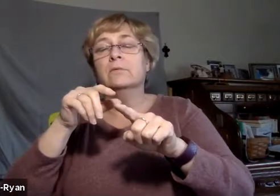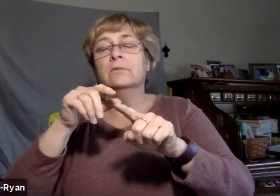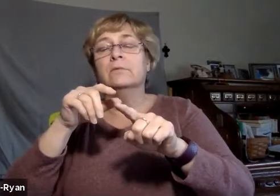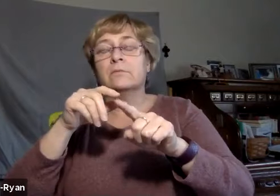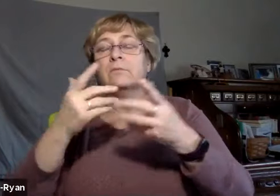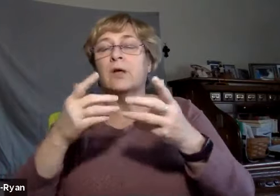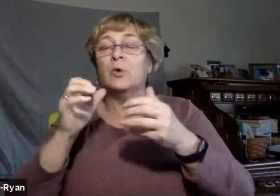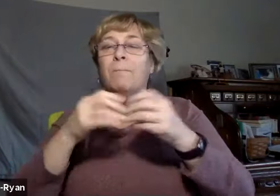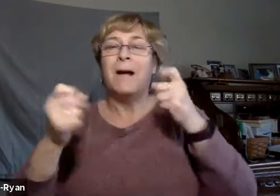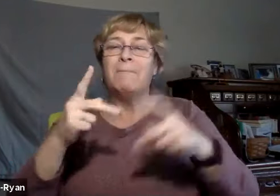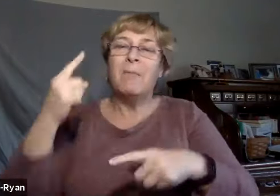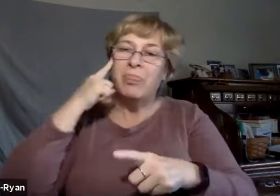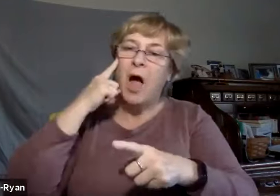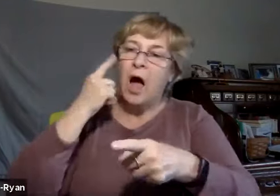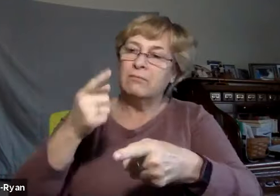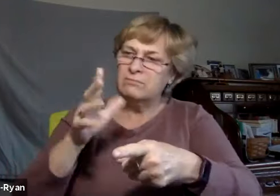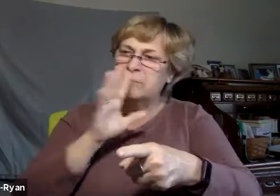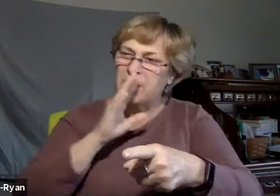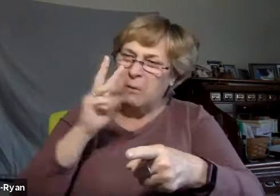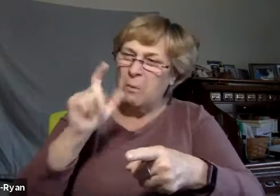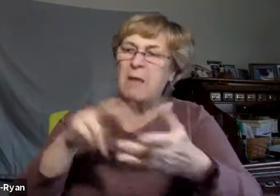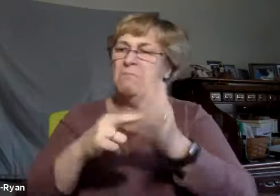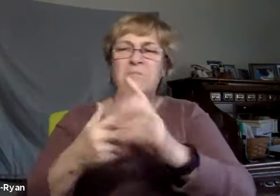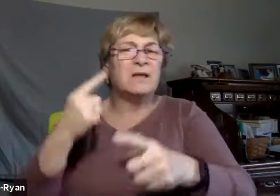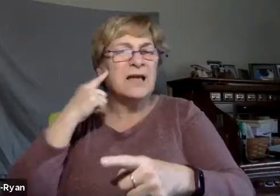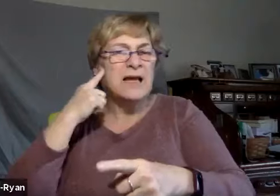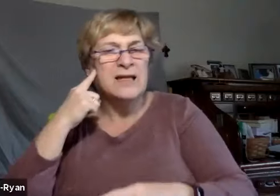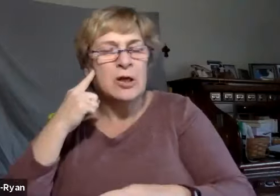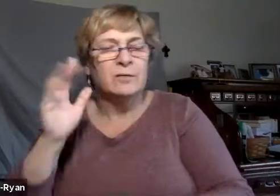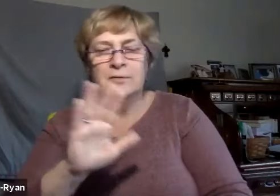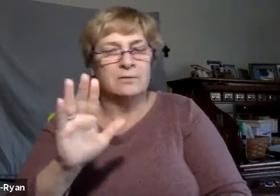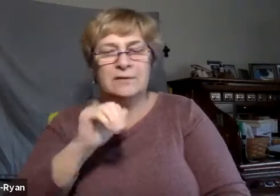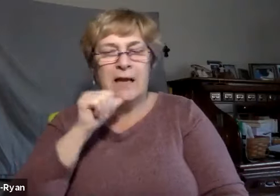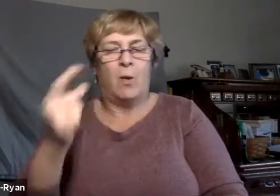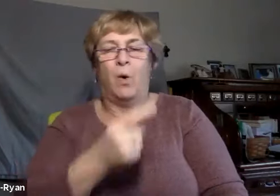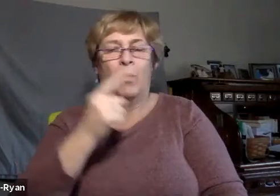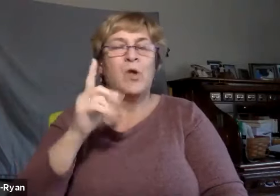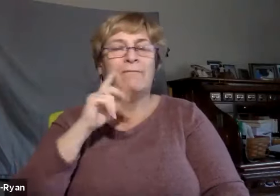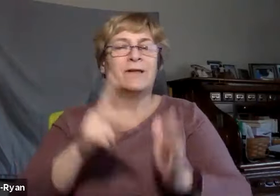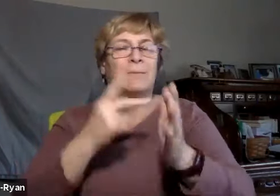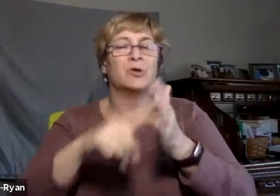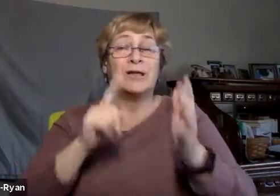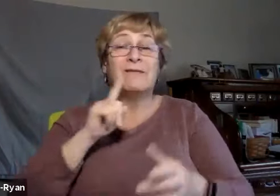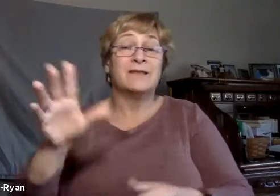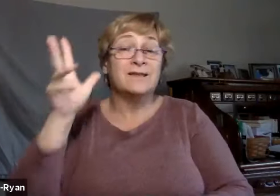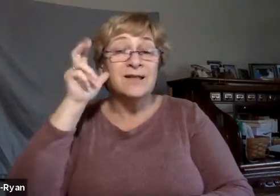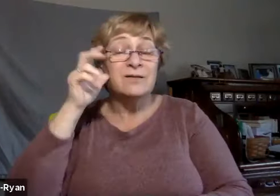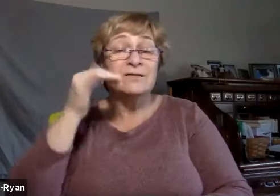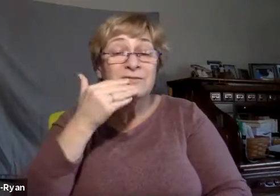great clarity. So many people think, oh, you speak well, that must mean you can hear, but that's not always the case. You